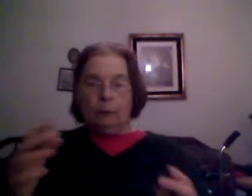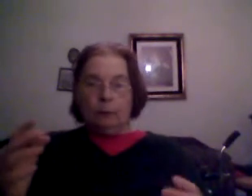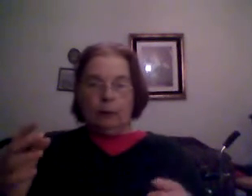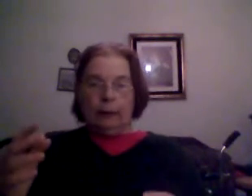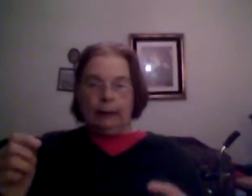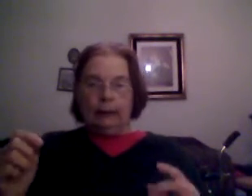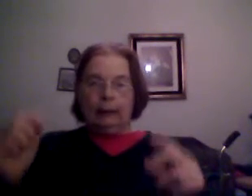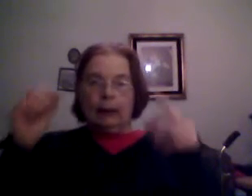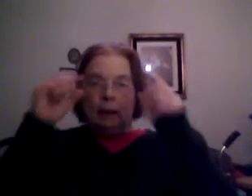were wearing it, like